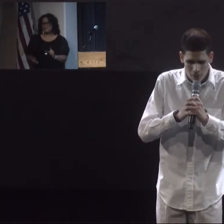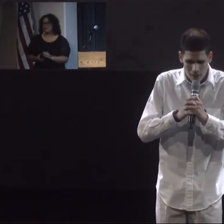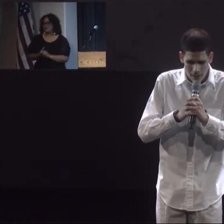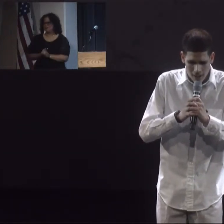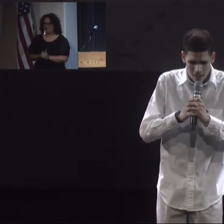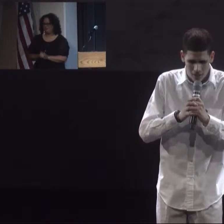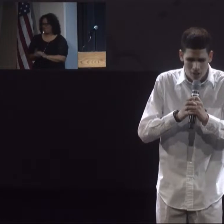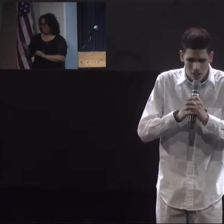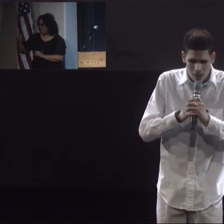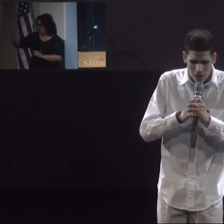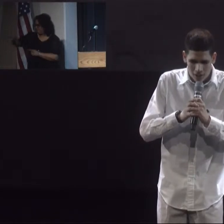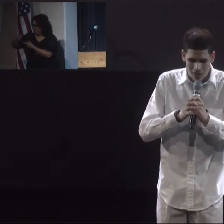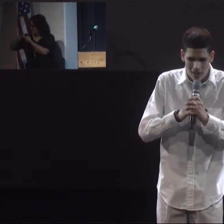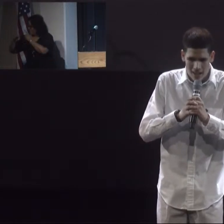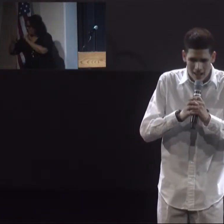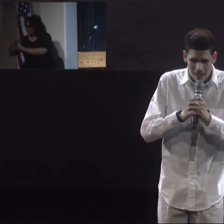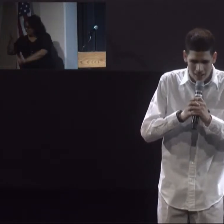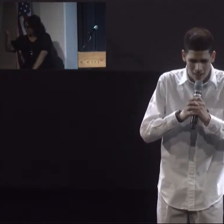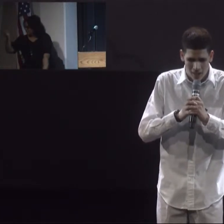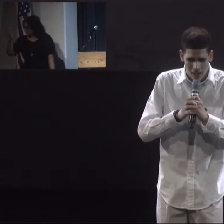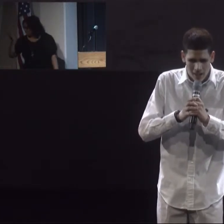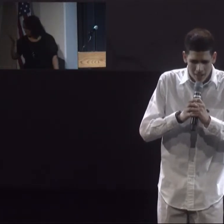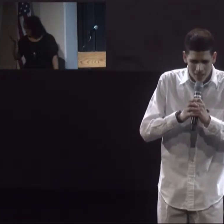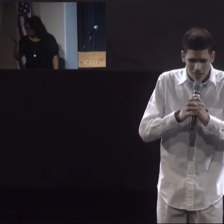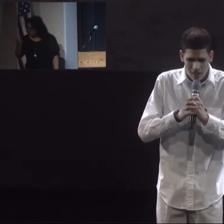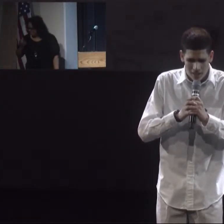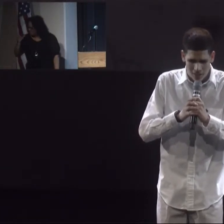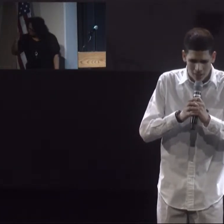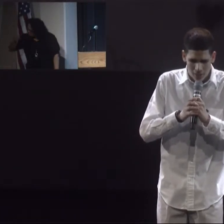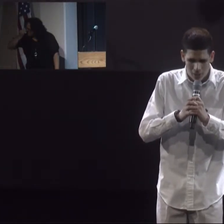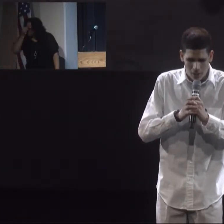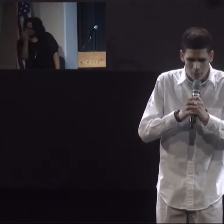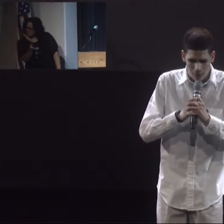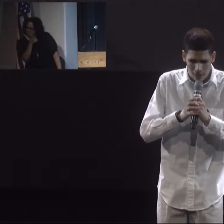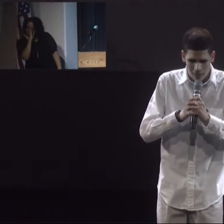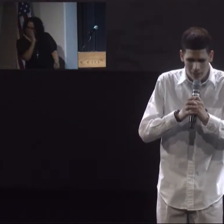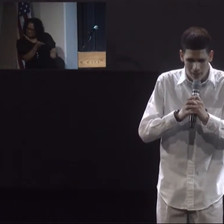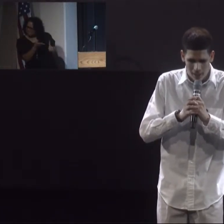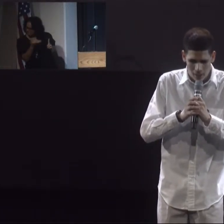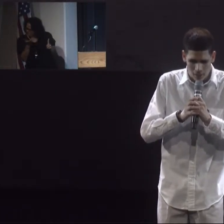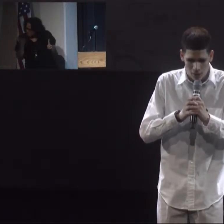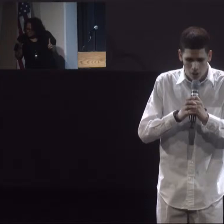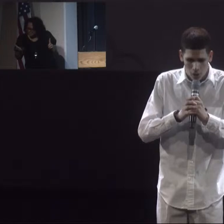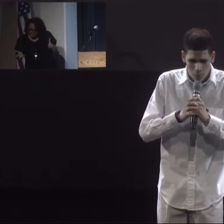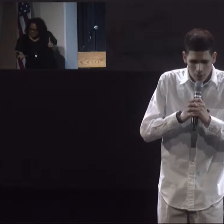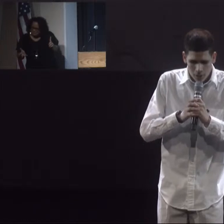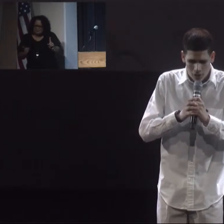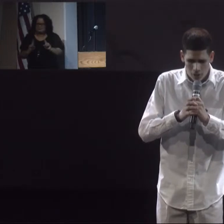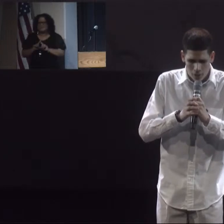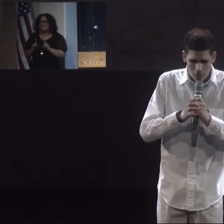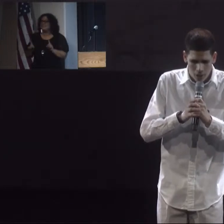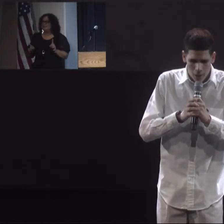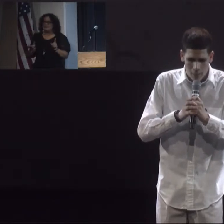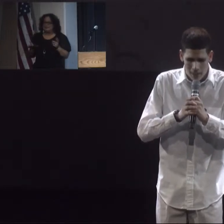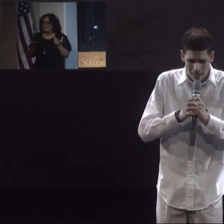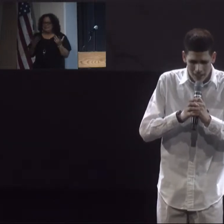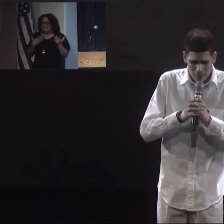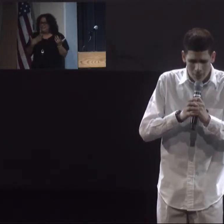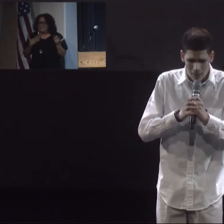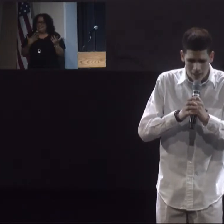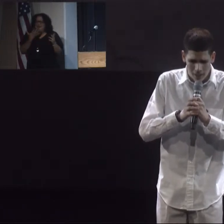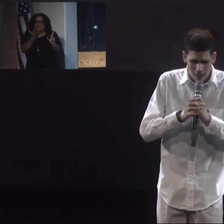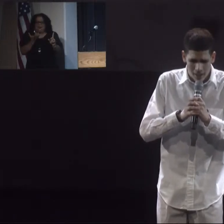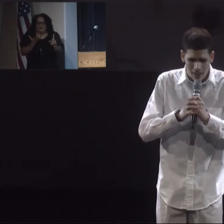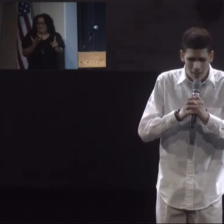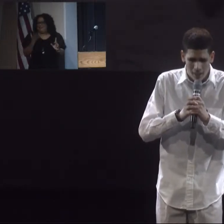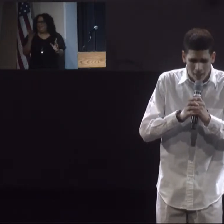My friends all say I just need to tell you how I'm feeling. Want to, but I can't